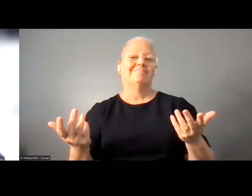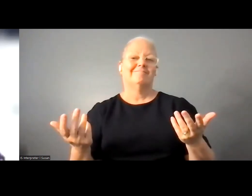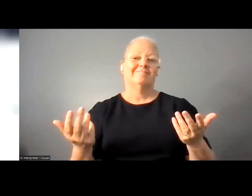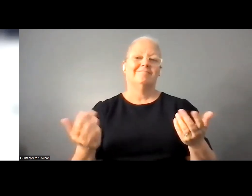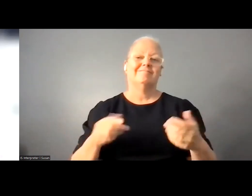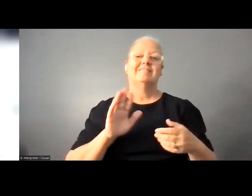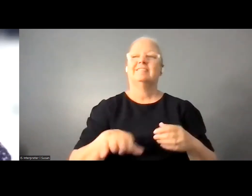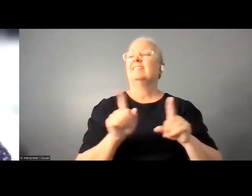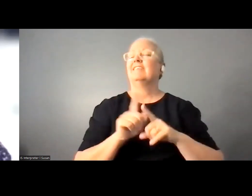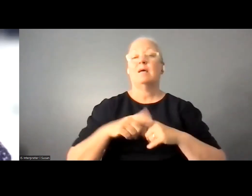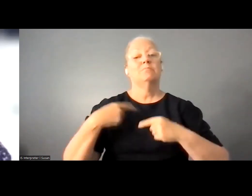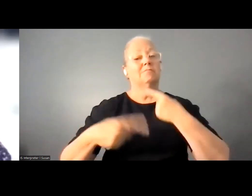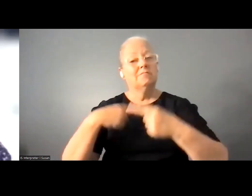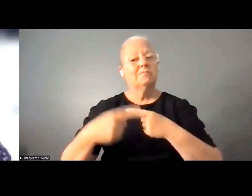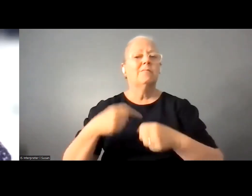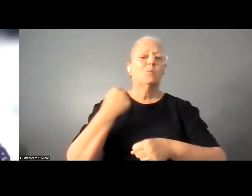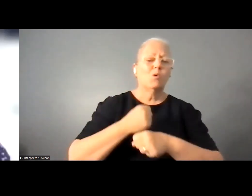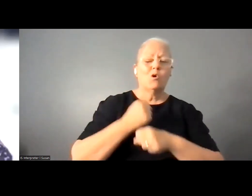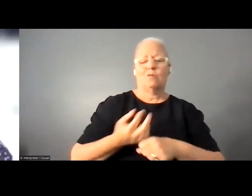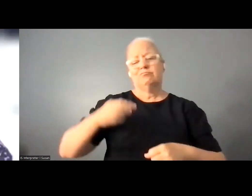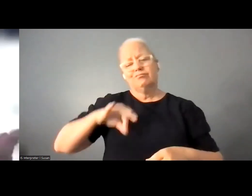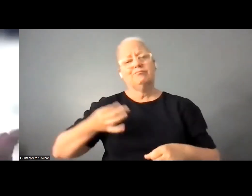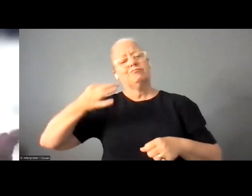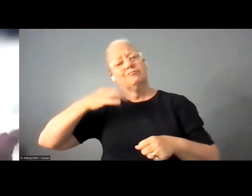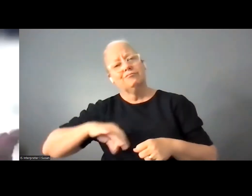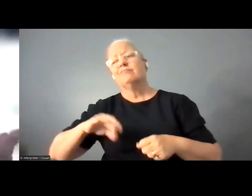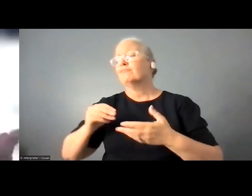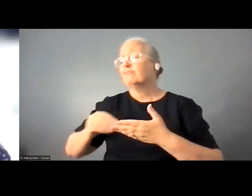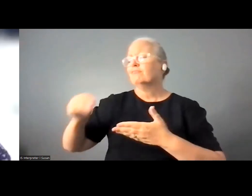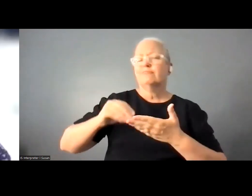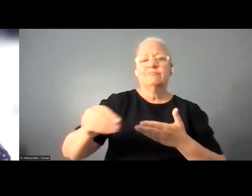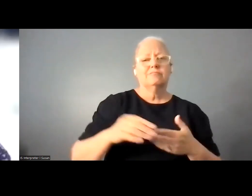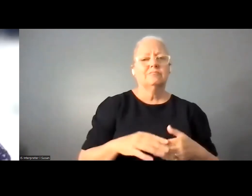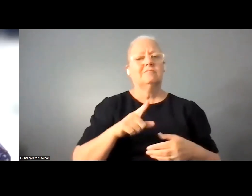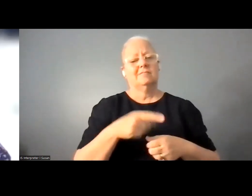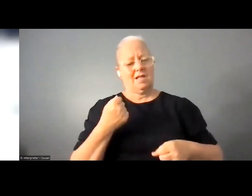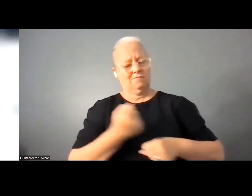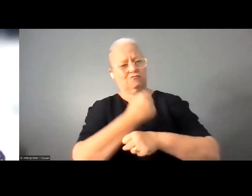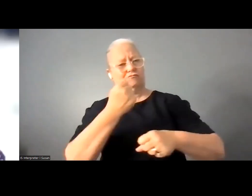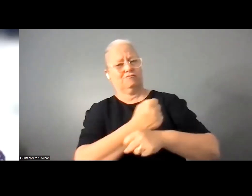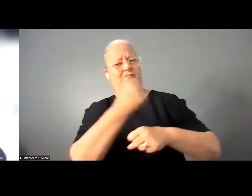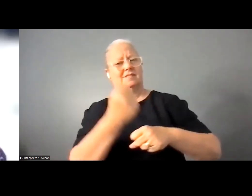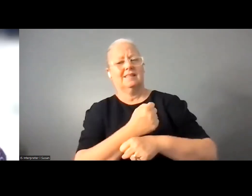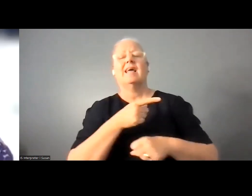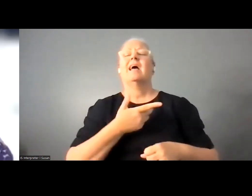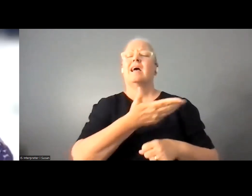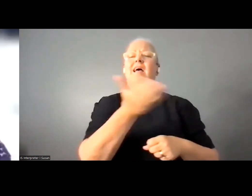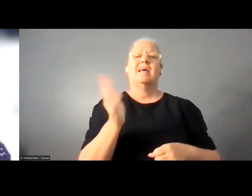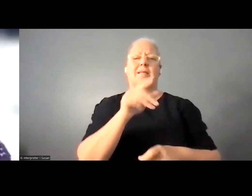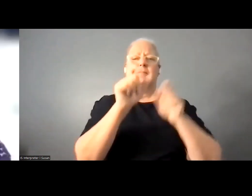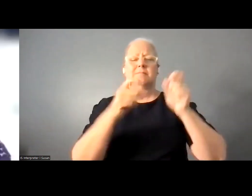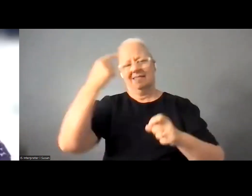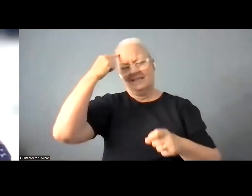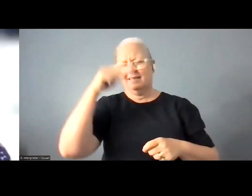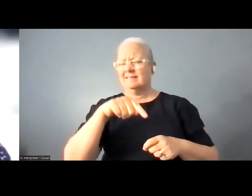work or productive work, okay? And I know this whole notion of productivity itself is quite problematic, but unfortunately that